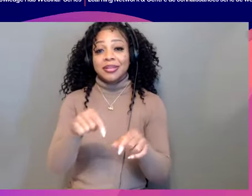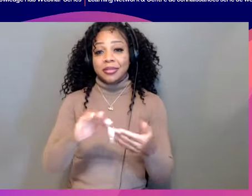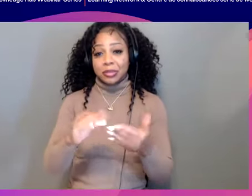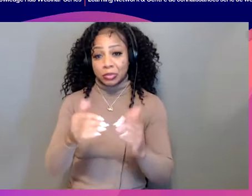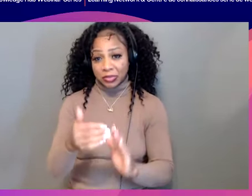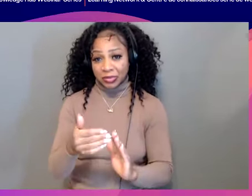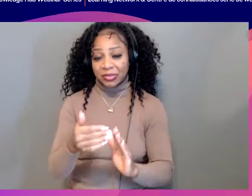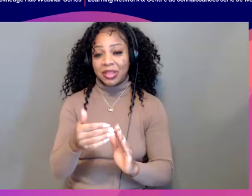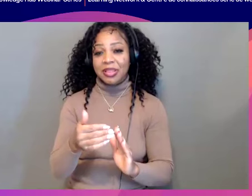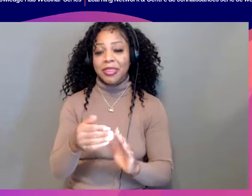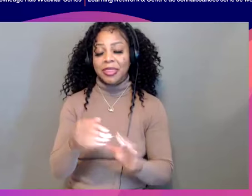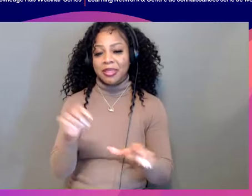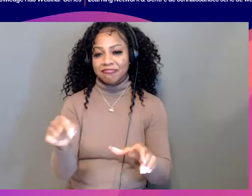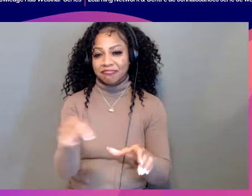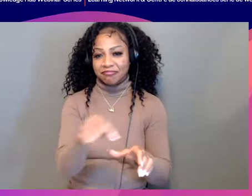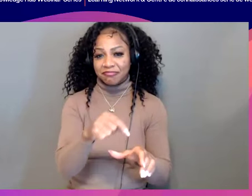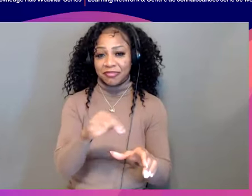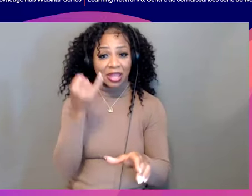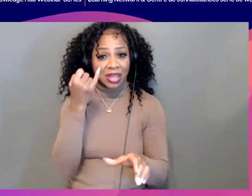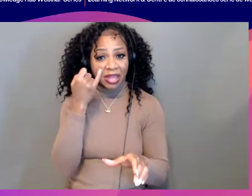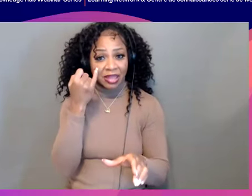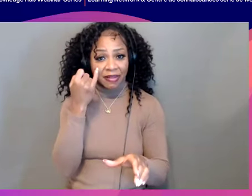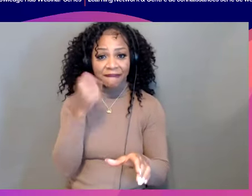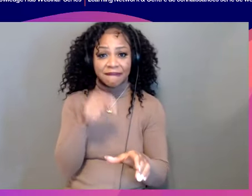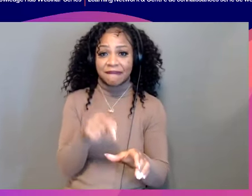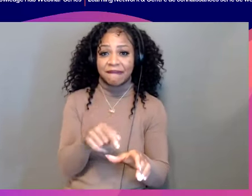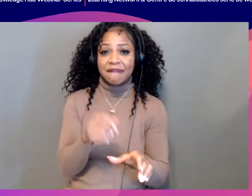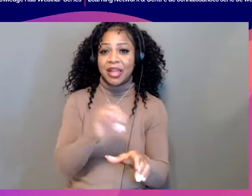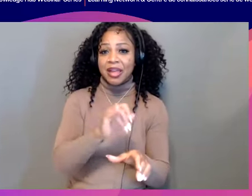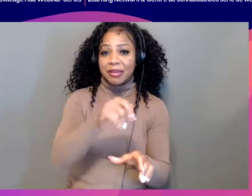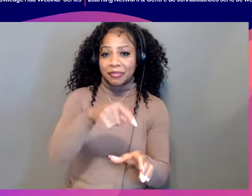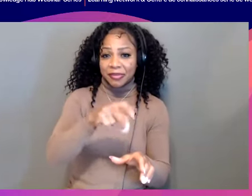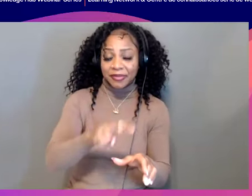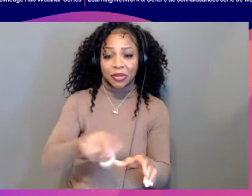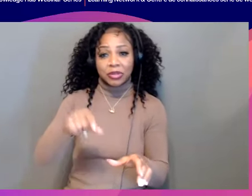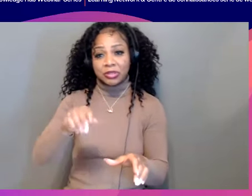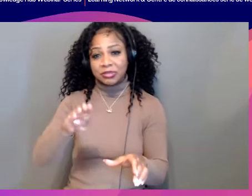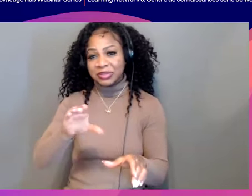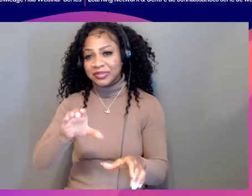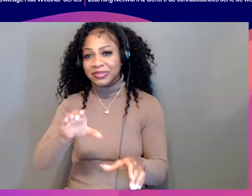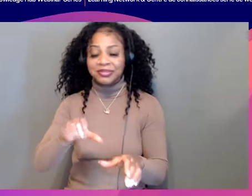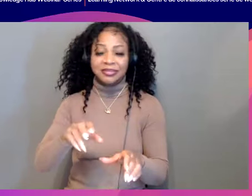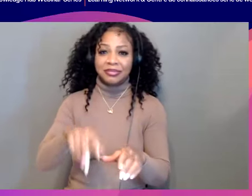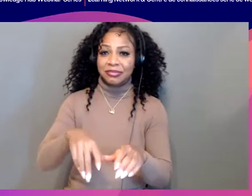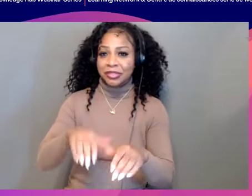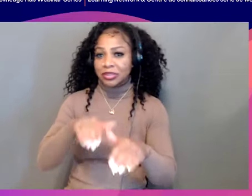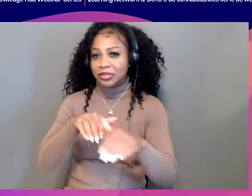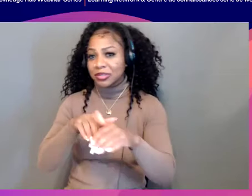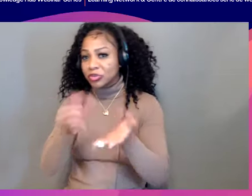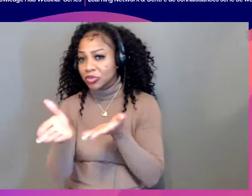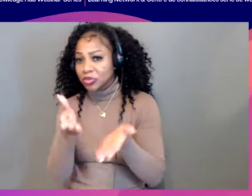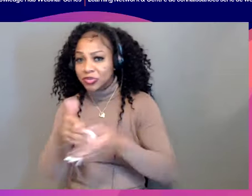2SLGBTQIA plus individuals seek intimate partner and gender-based violence services, we often face